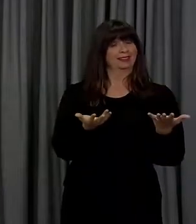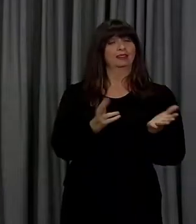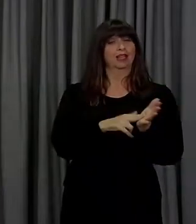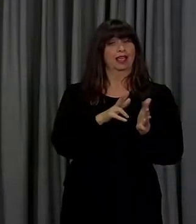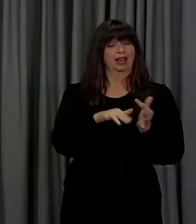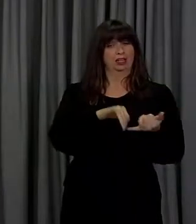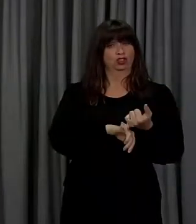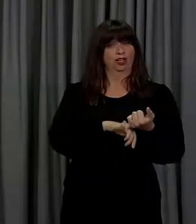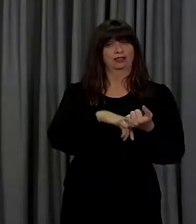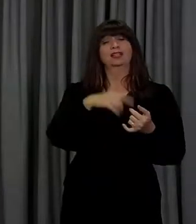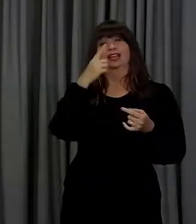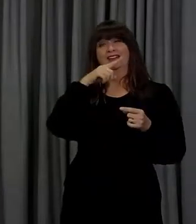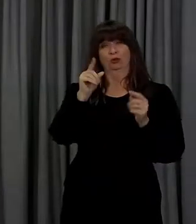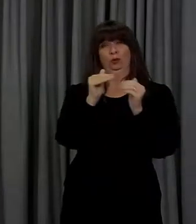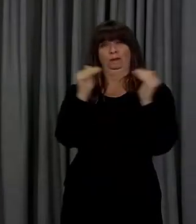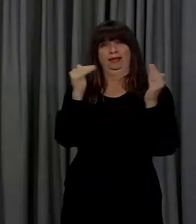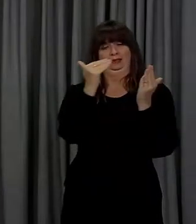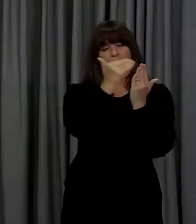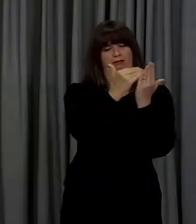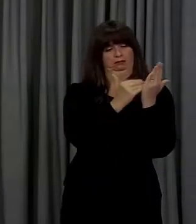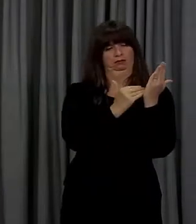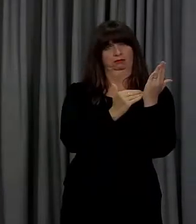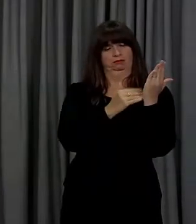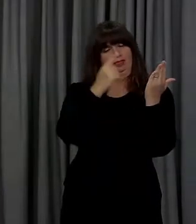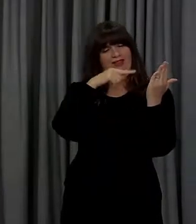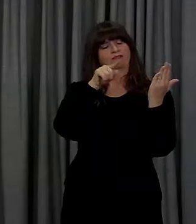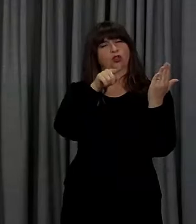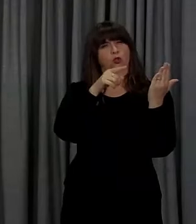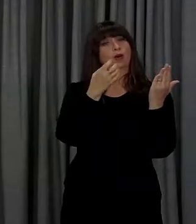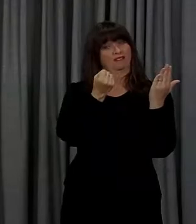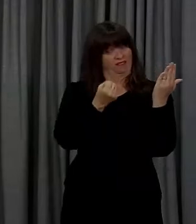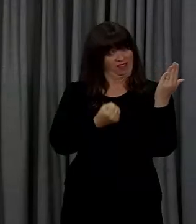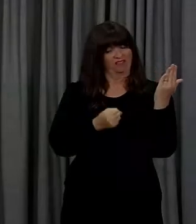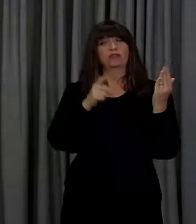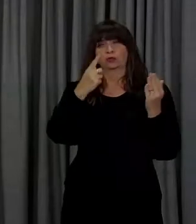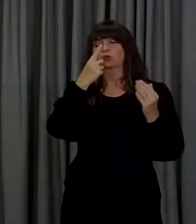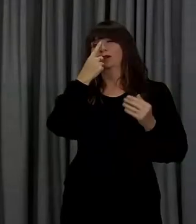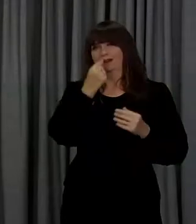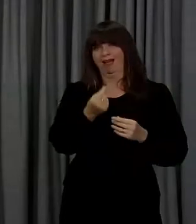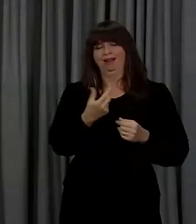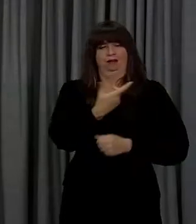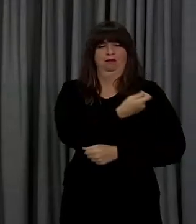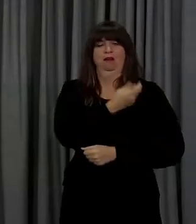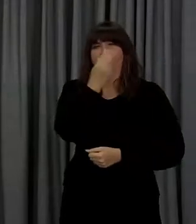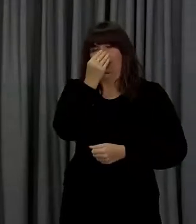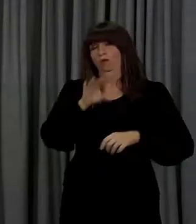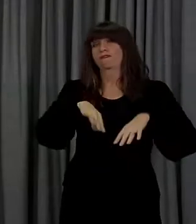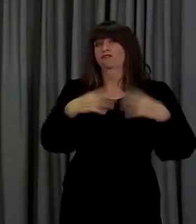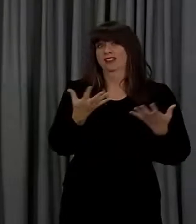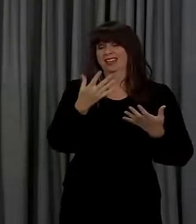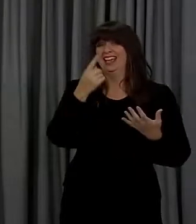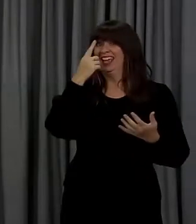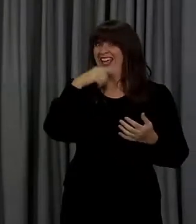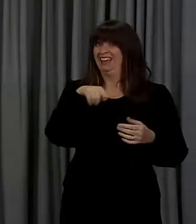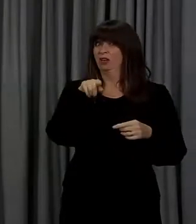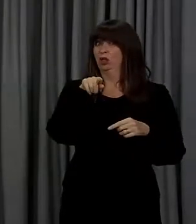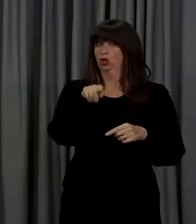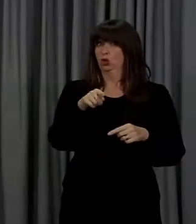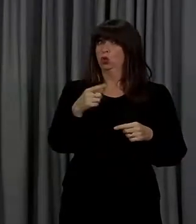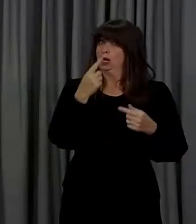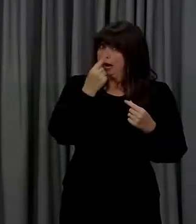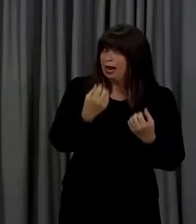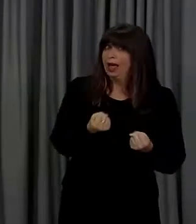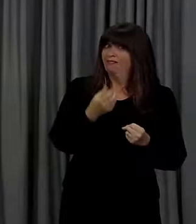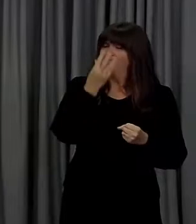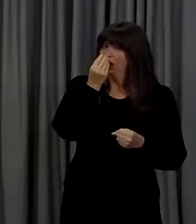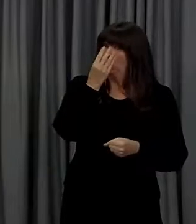eligible people to prevent people from falling ill. Now, I would urge everyone eligible to make time for